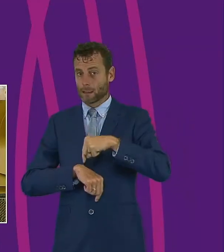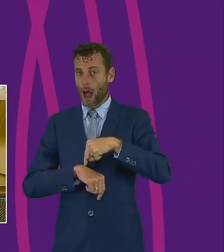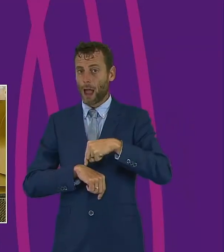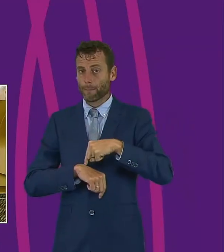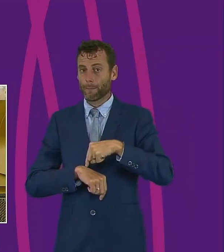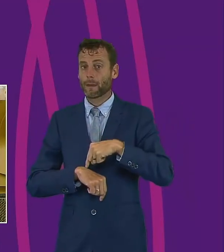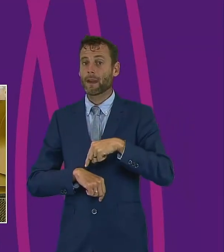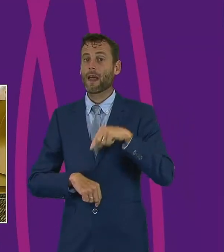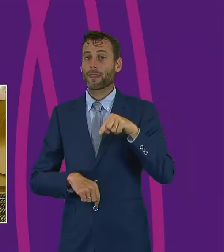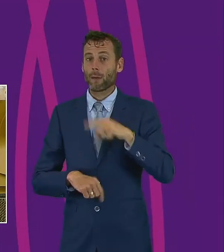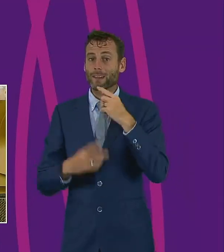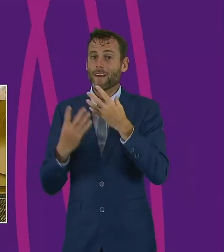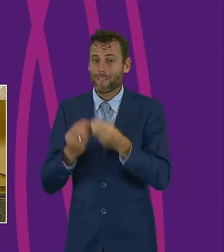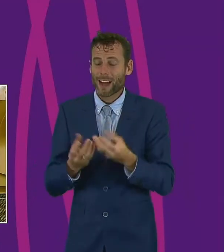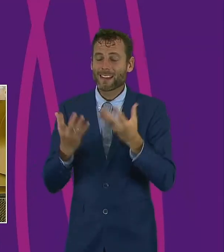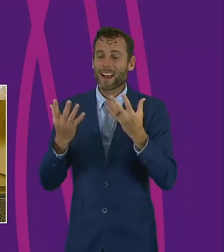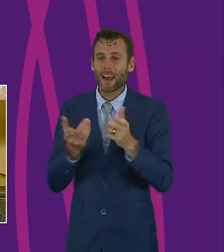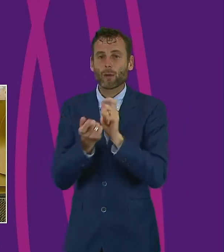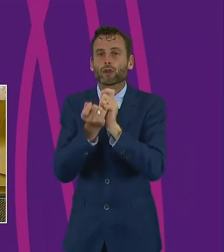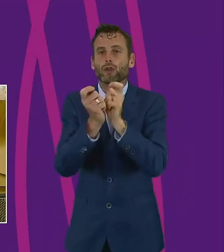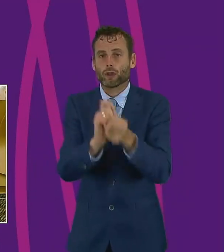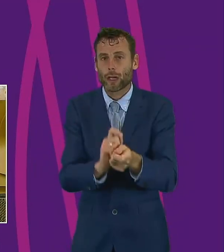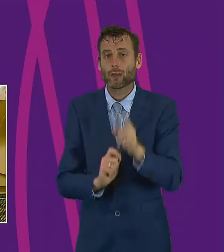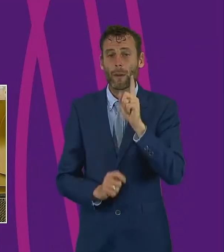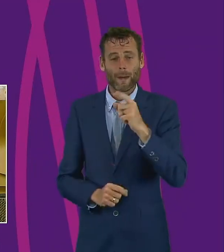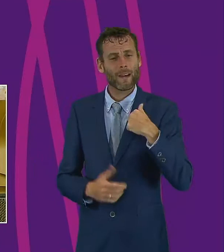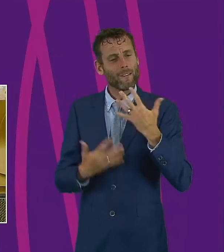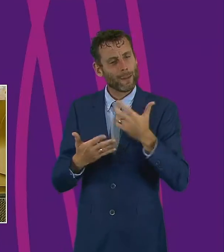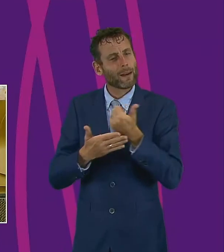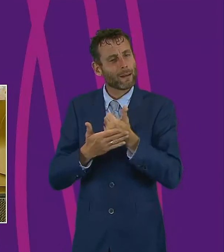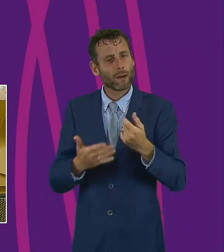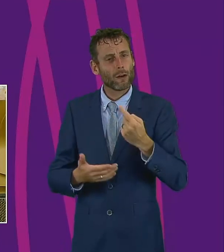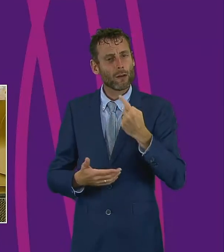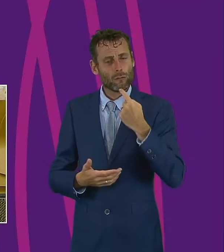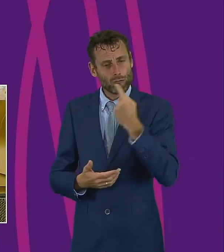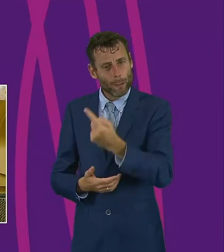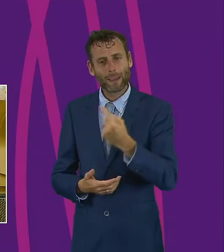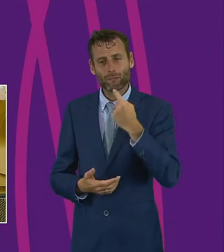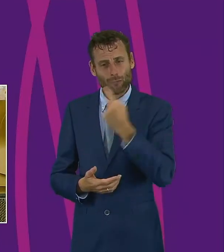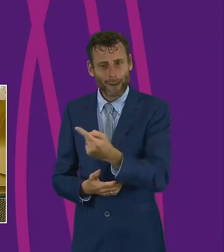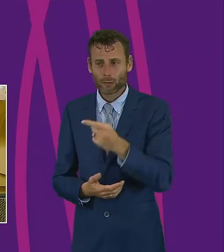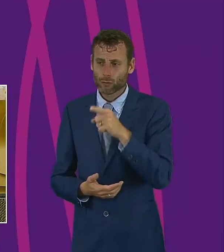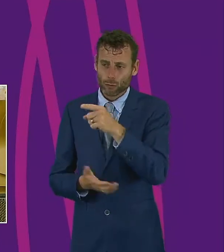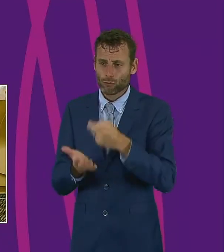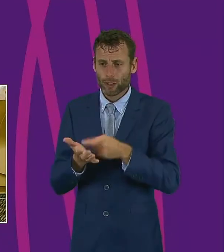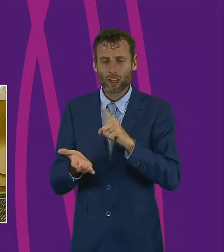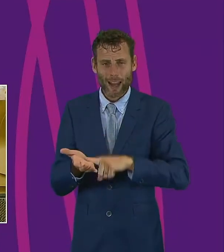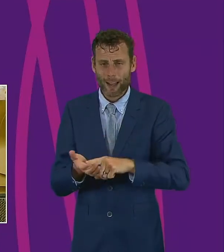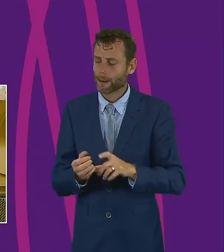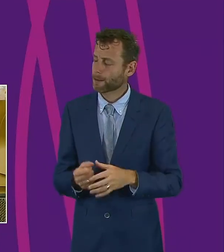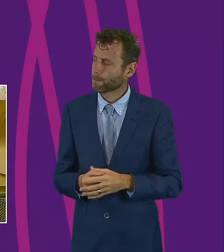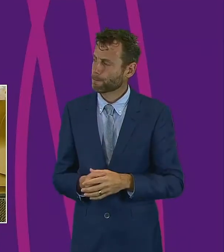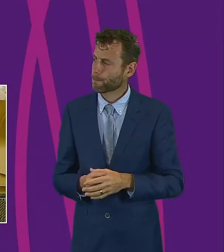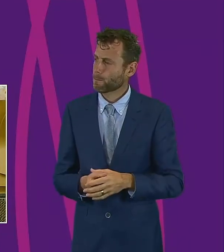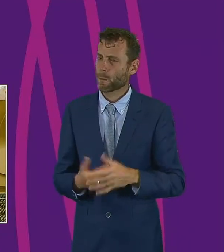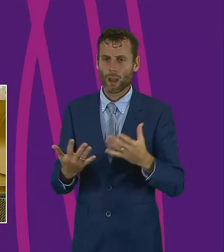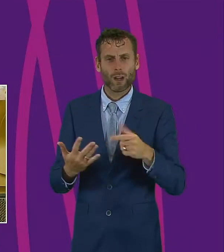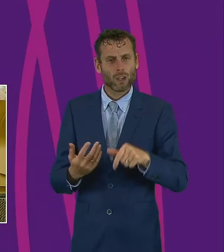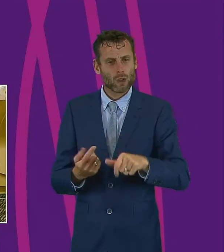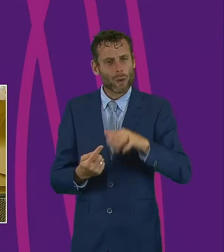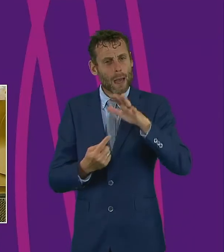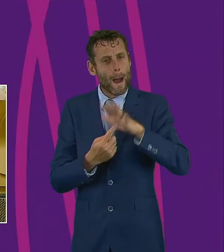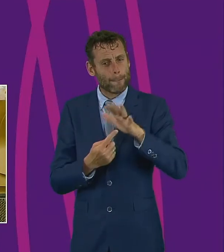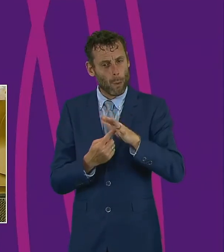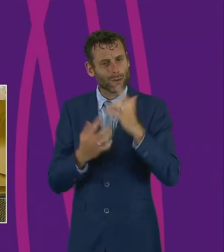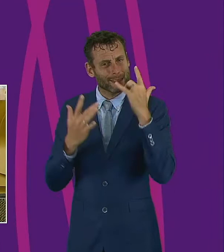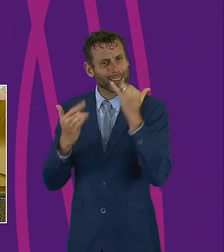made repeatedly to Richard Leonard, and it's a point that really is worth stressing, that notwithstanding the important role of